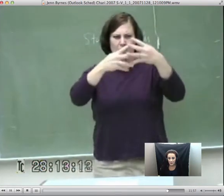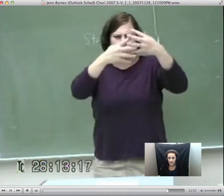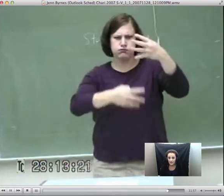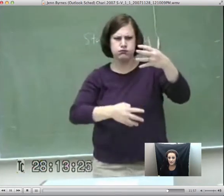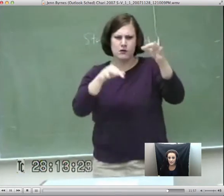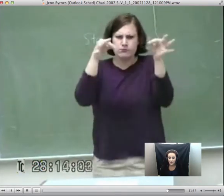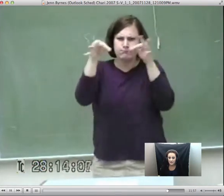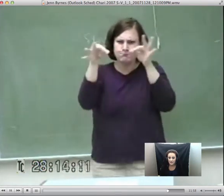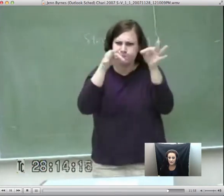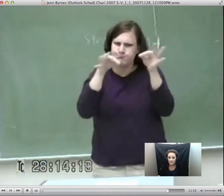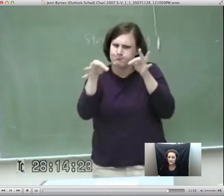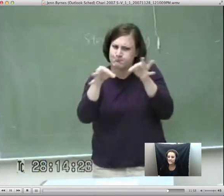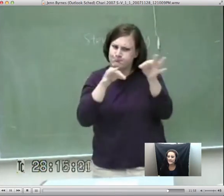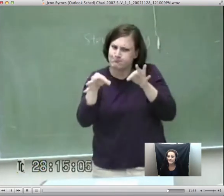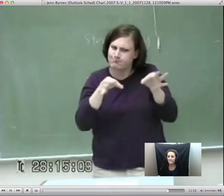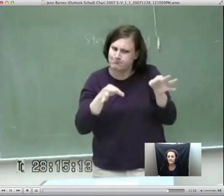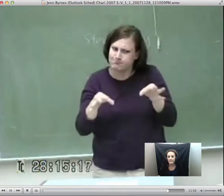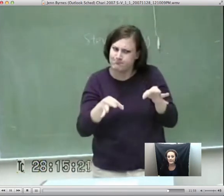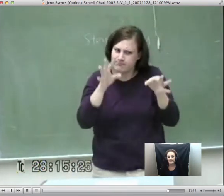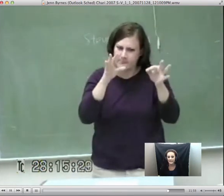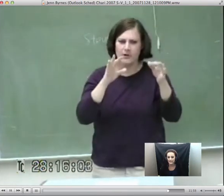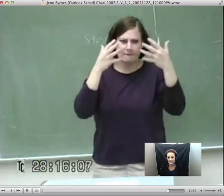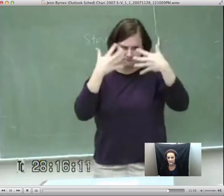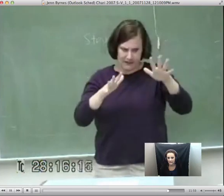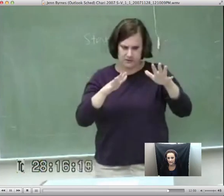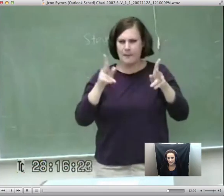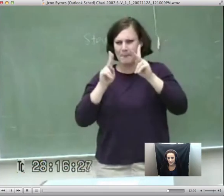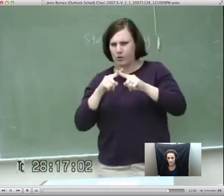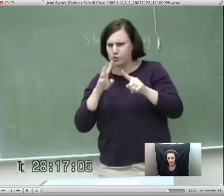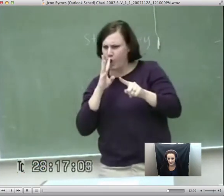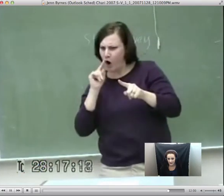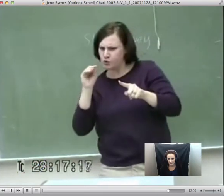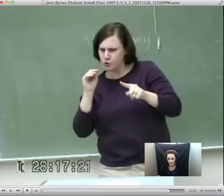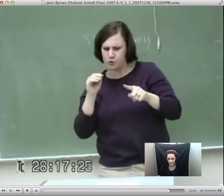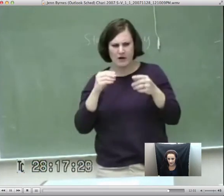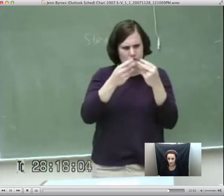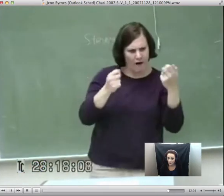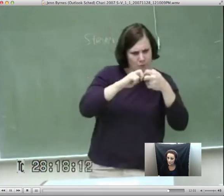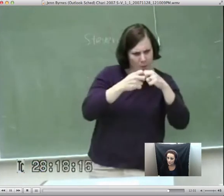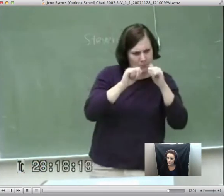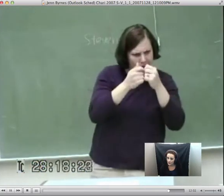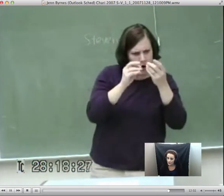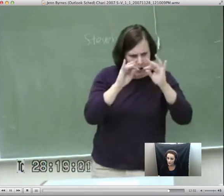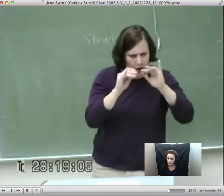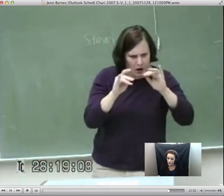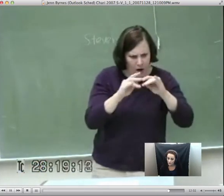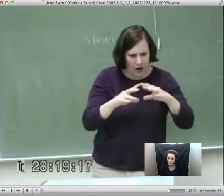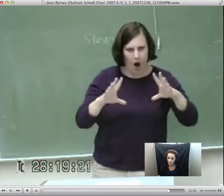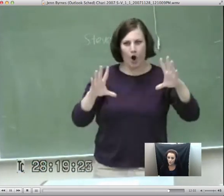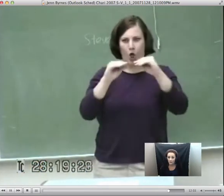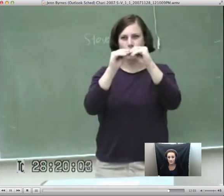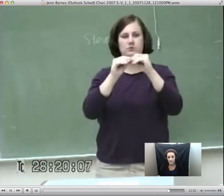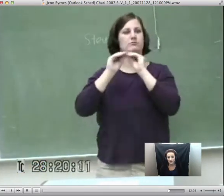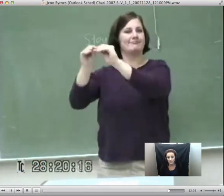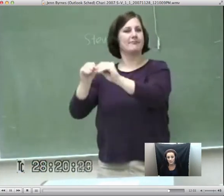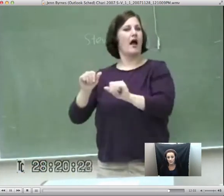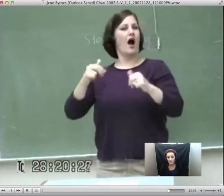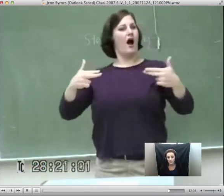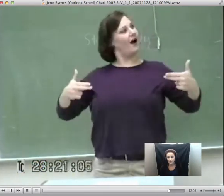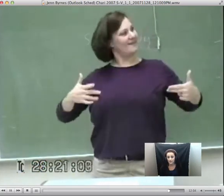up, that appointment, and it'll list everything about that. Who the people I need to talk to, who will help me solve the problem, and I can close